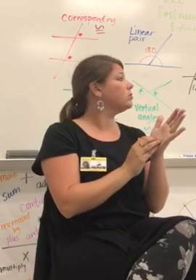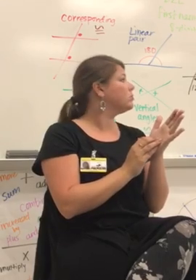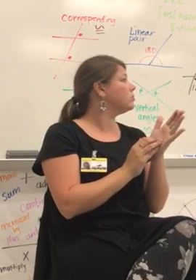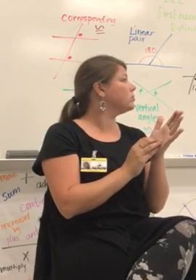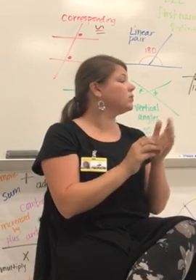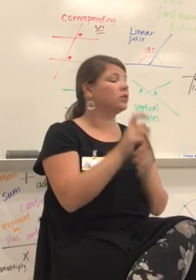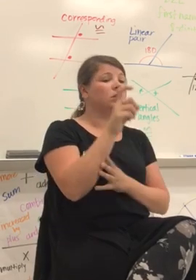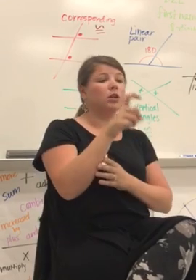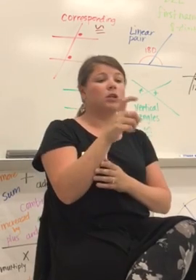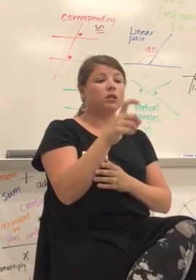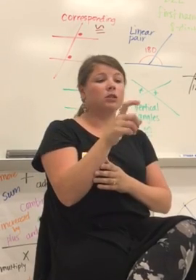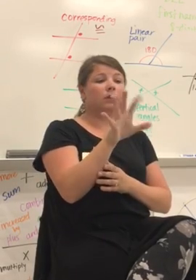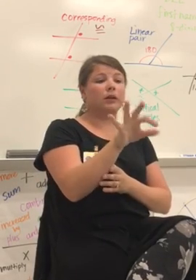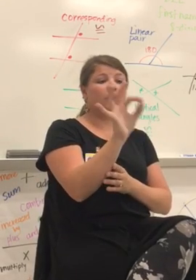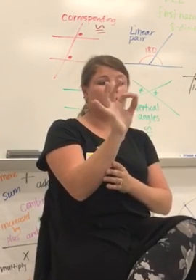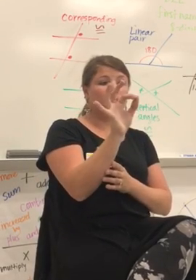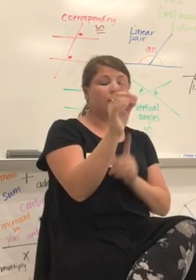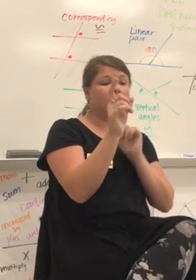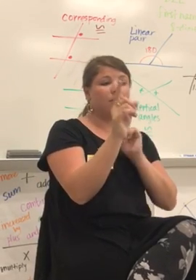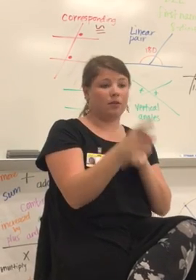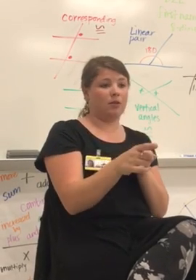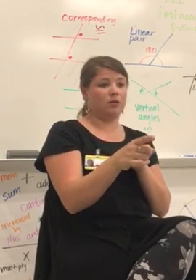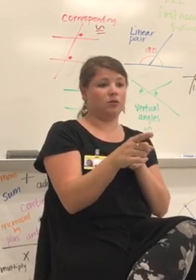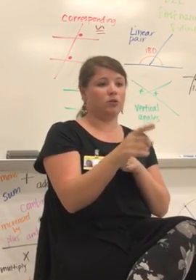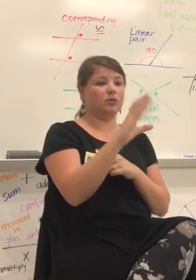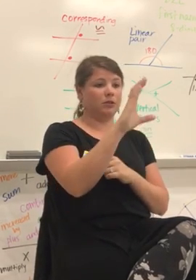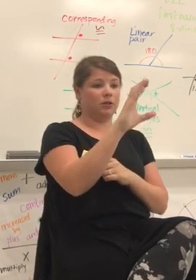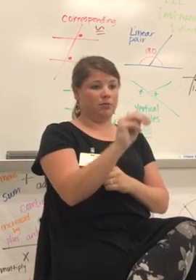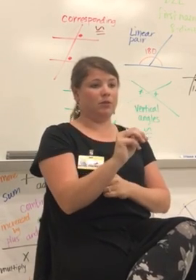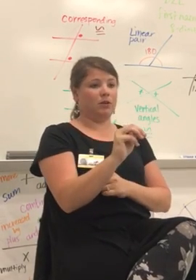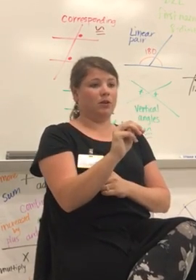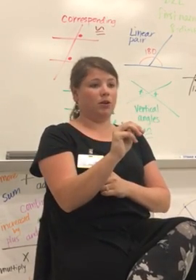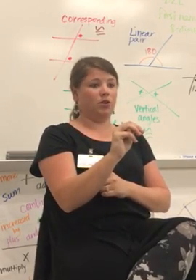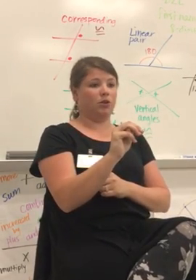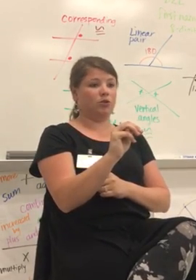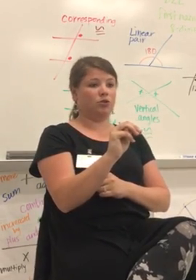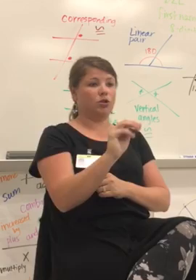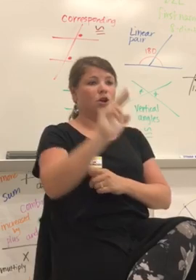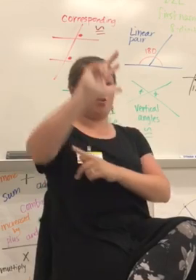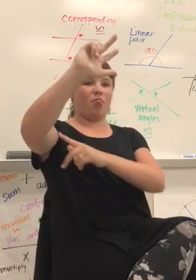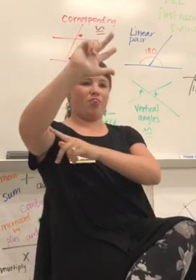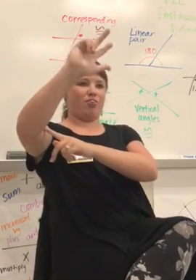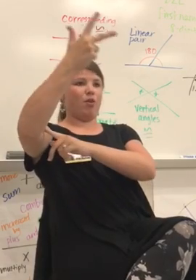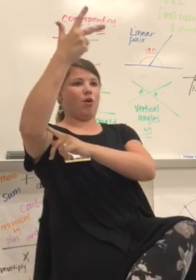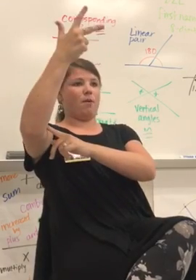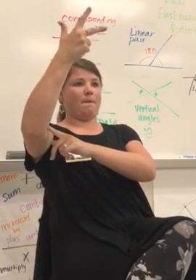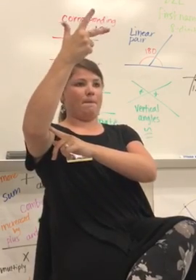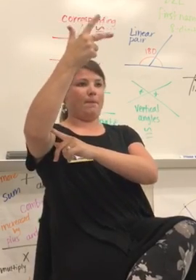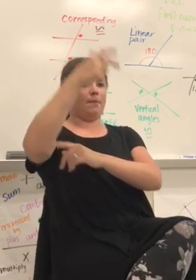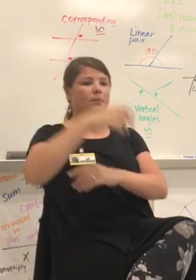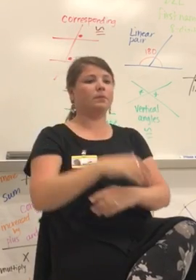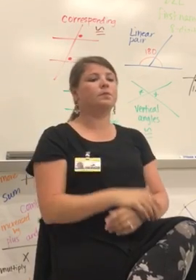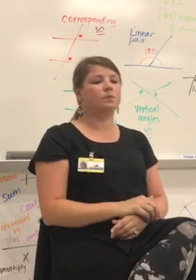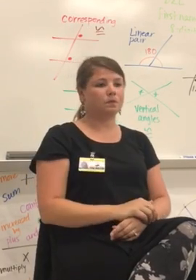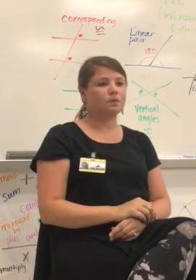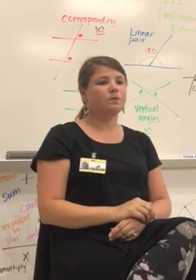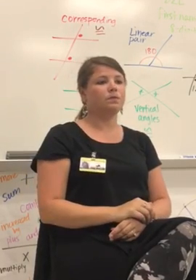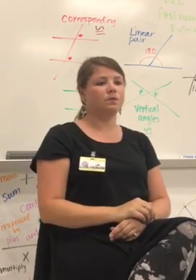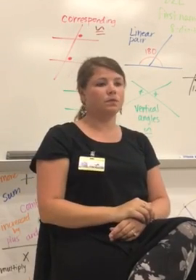for the answer that is centimeters cubed. Should be to the 3rd power. Okay? Should be looking for the